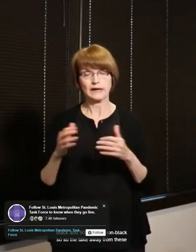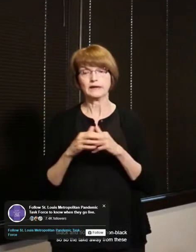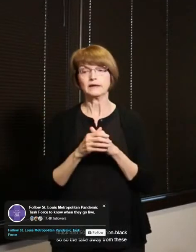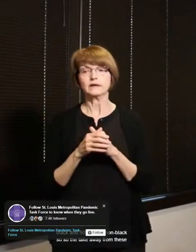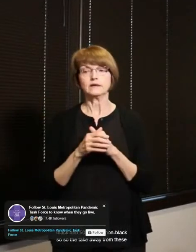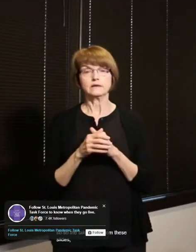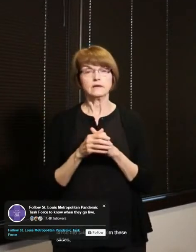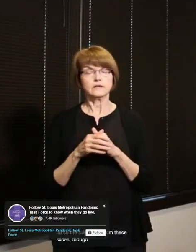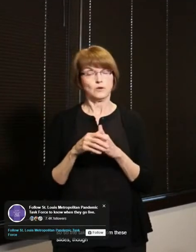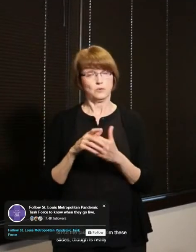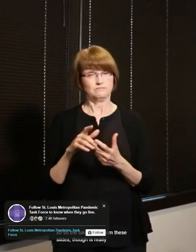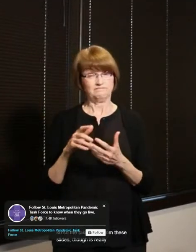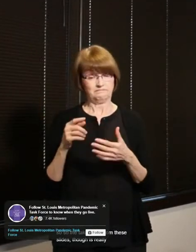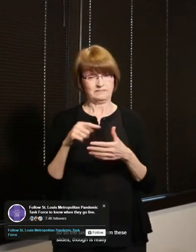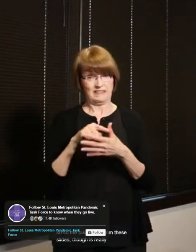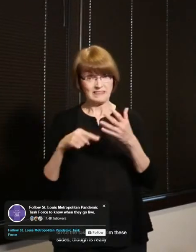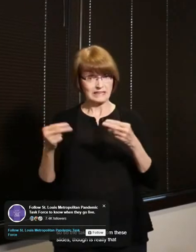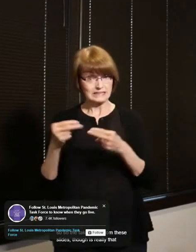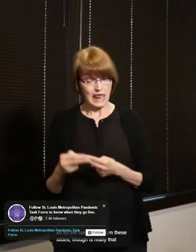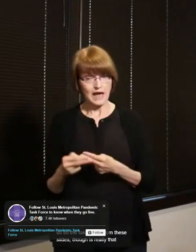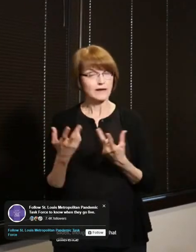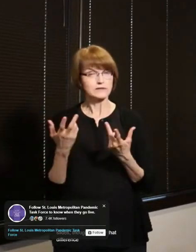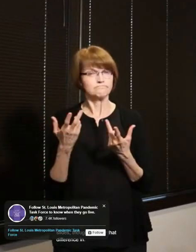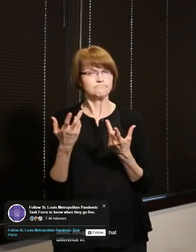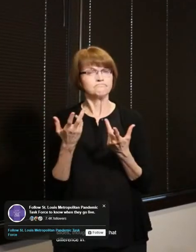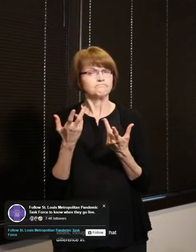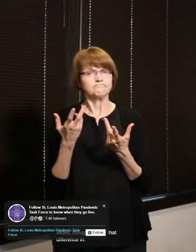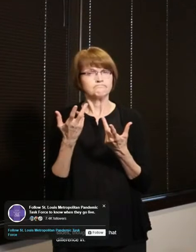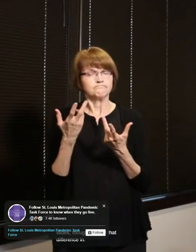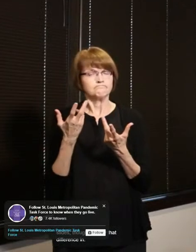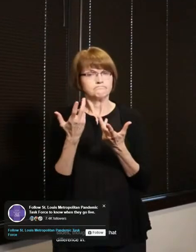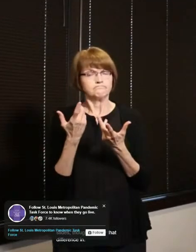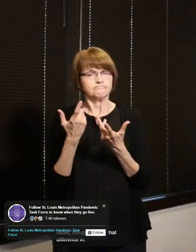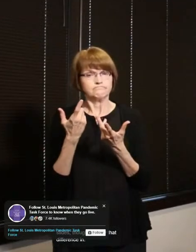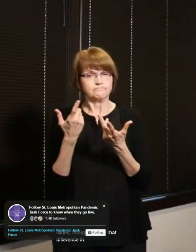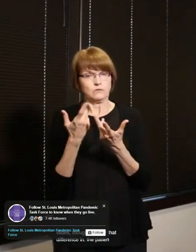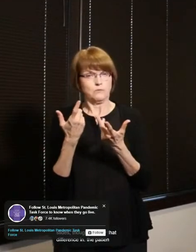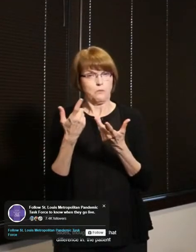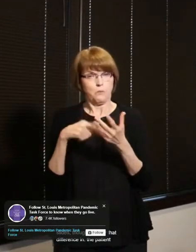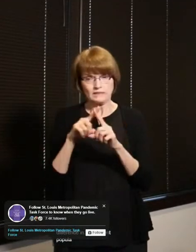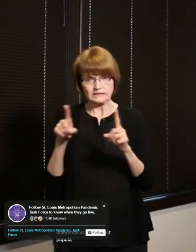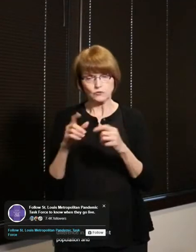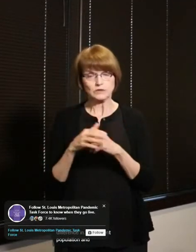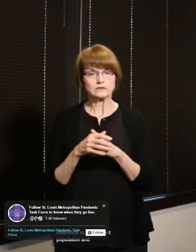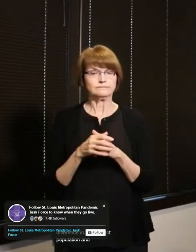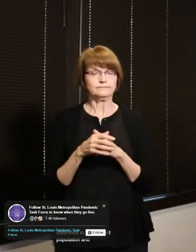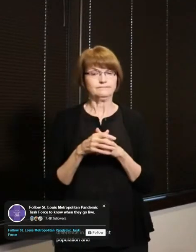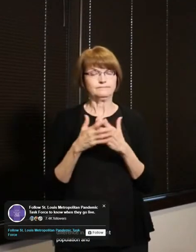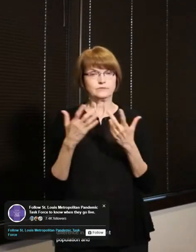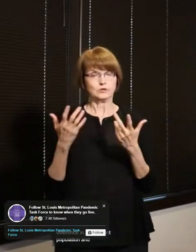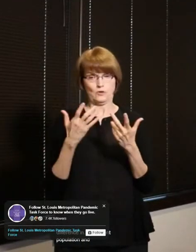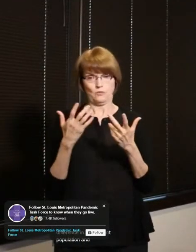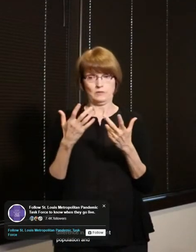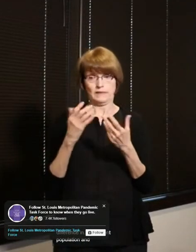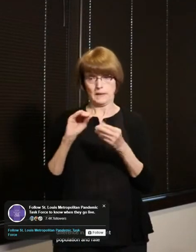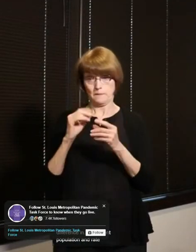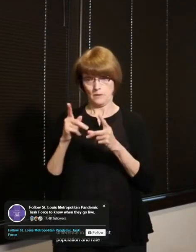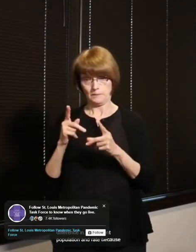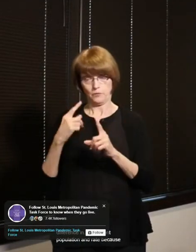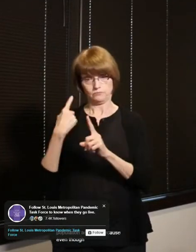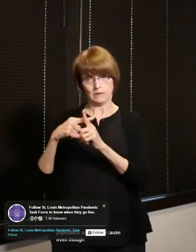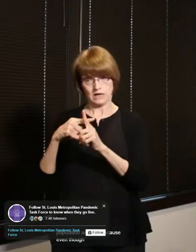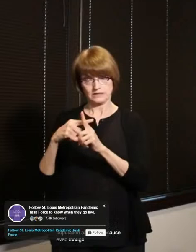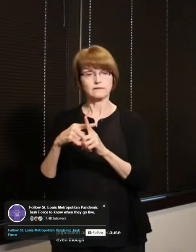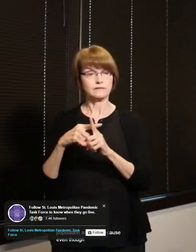slides, though, is really that difference in the patient population and the positivity rate. Because even